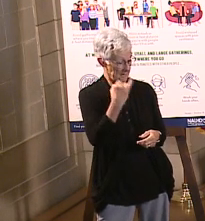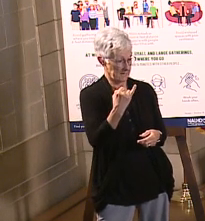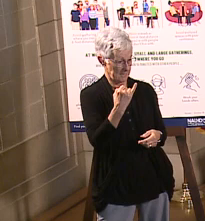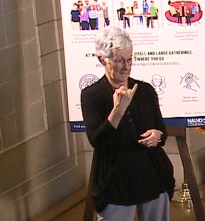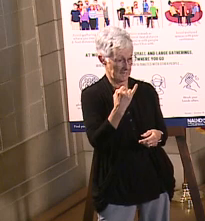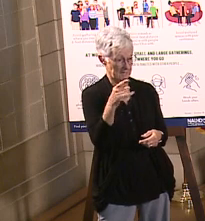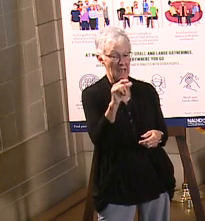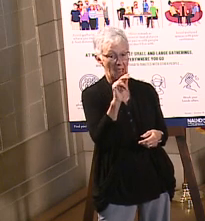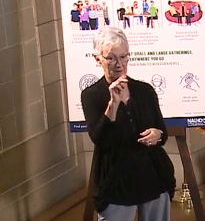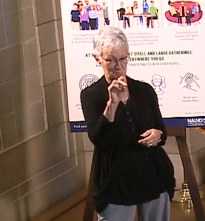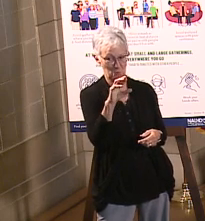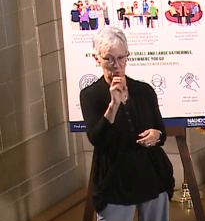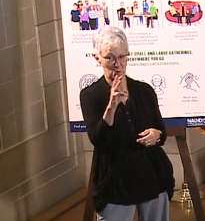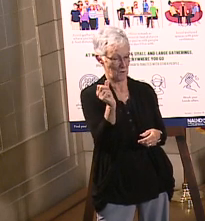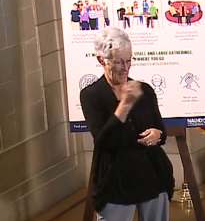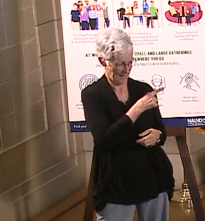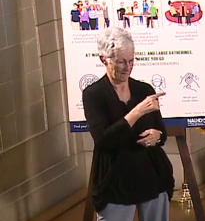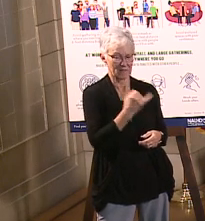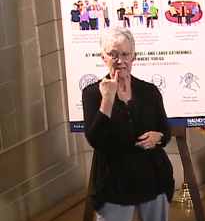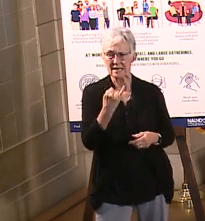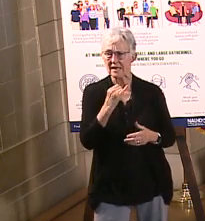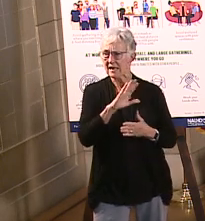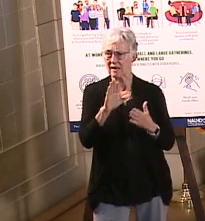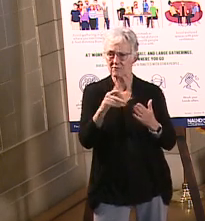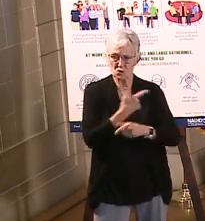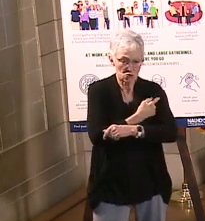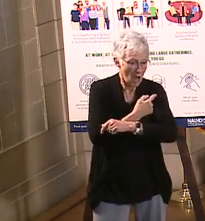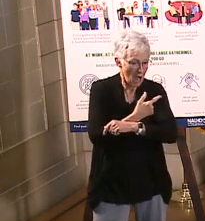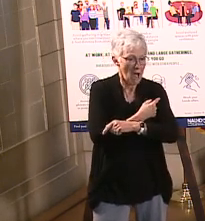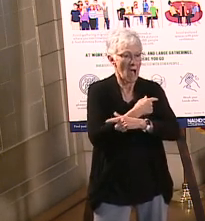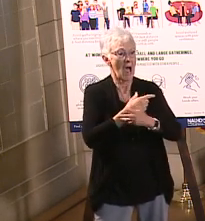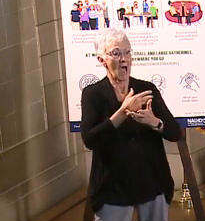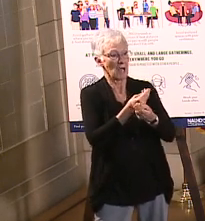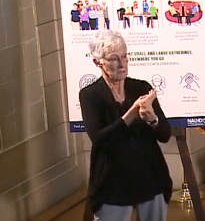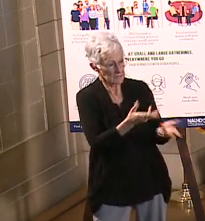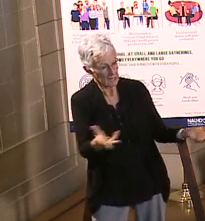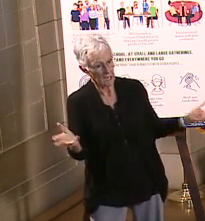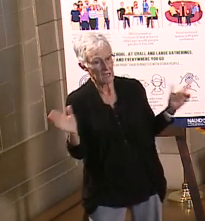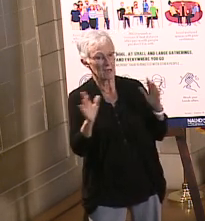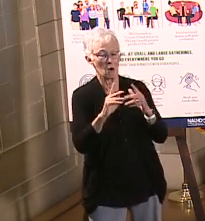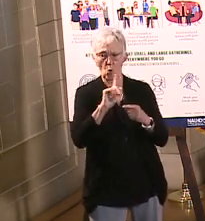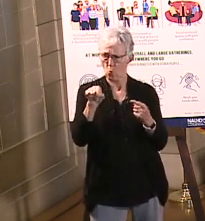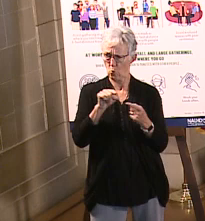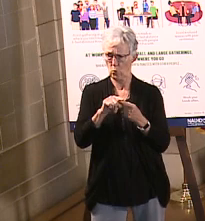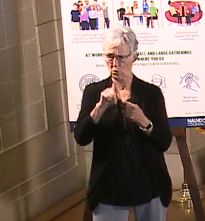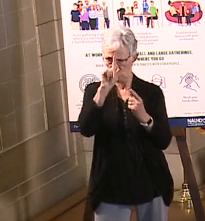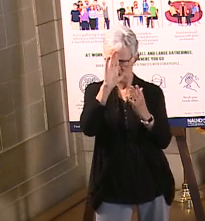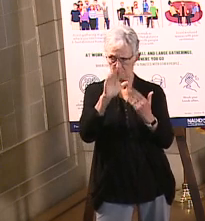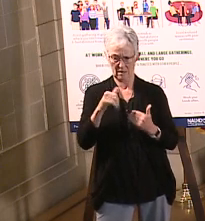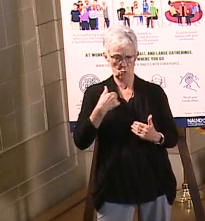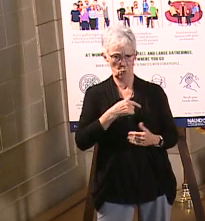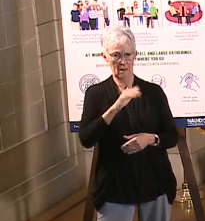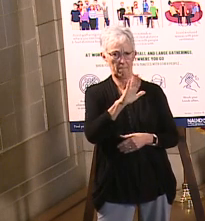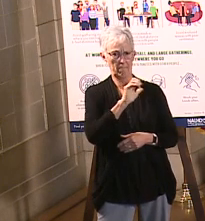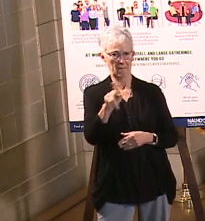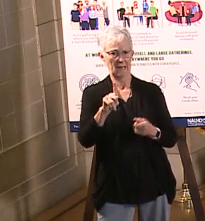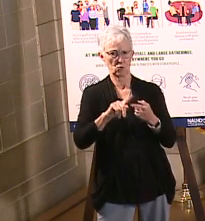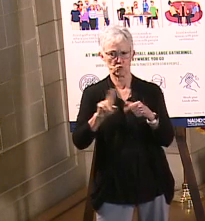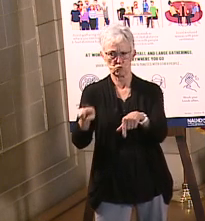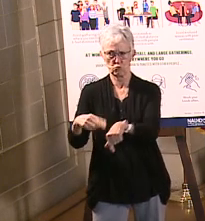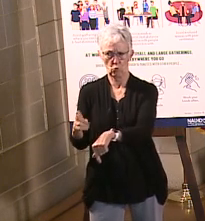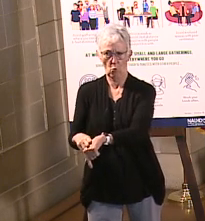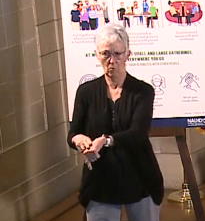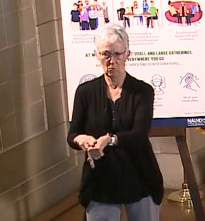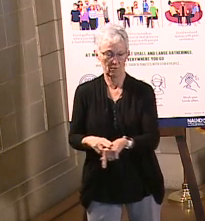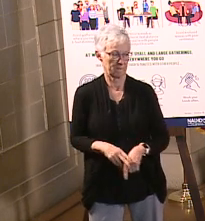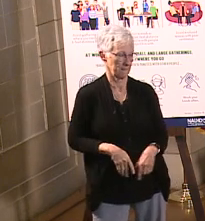Andrew's question is, if all goes the way we hope, when will we be back to normal? And, we want to get back to normal as quickly